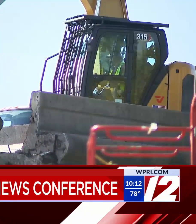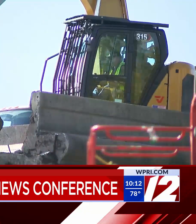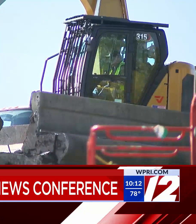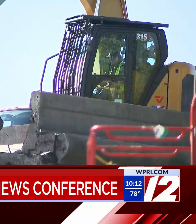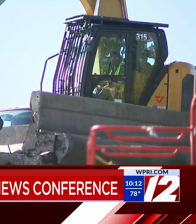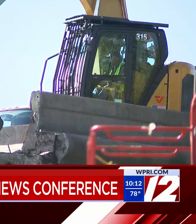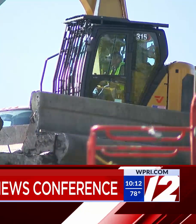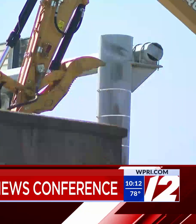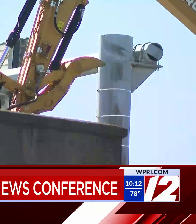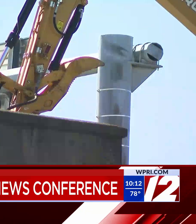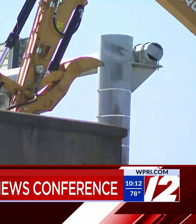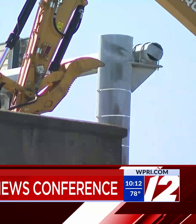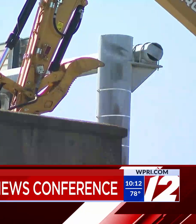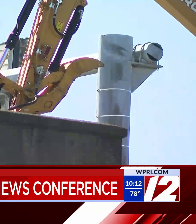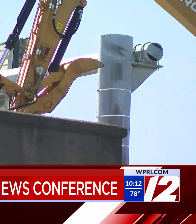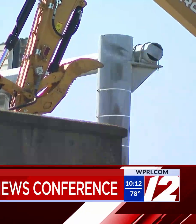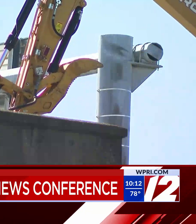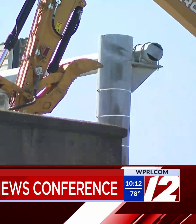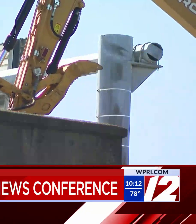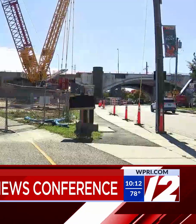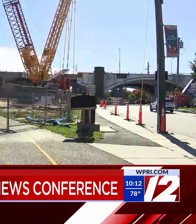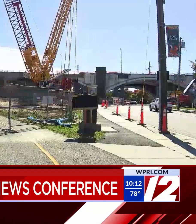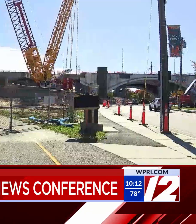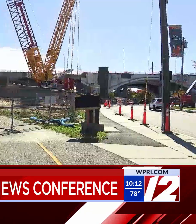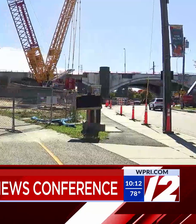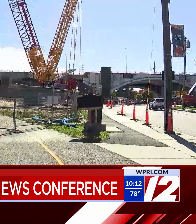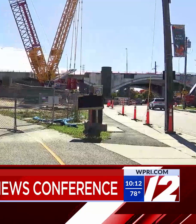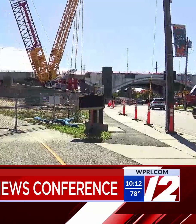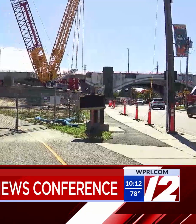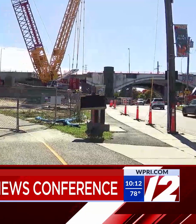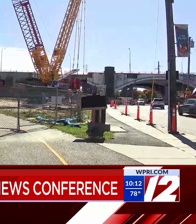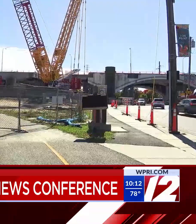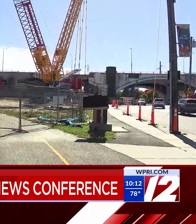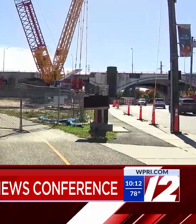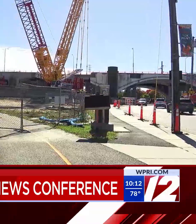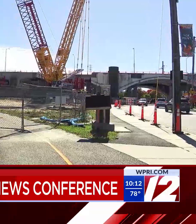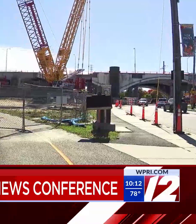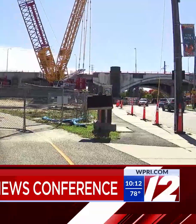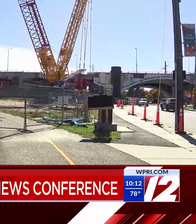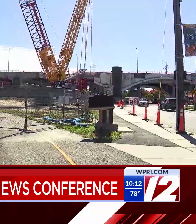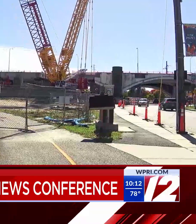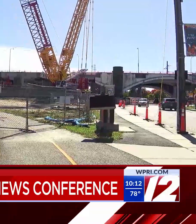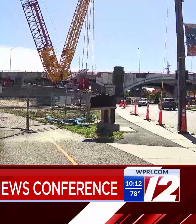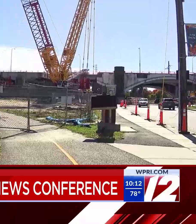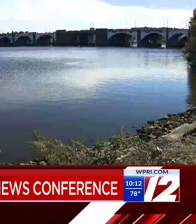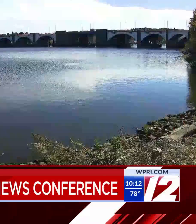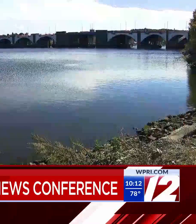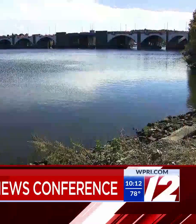built right and that would outlast all our lifetimes.